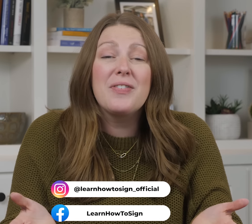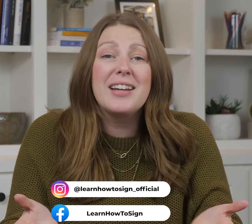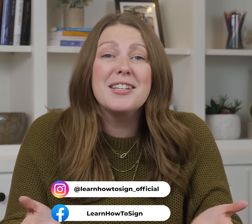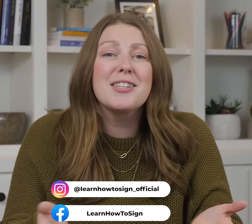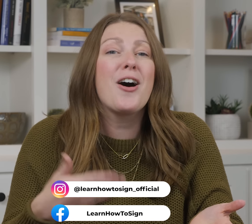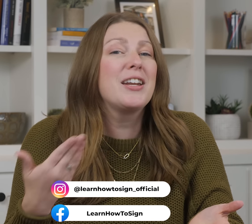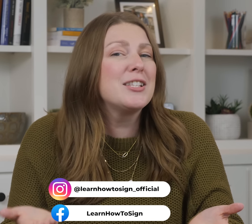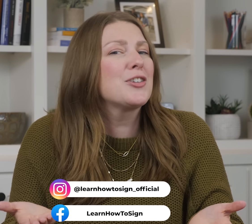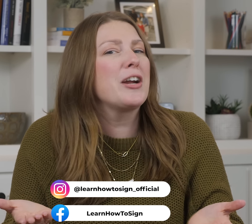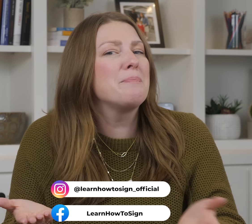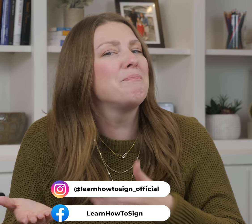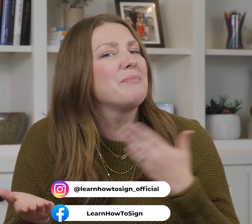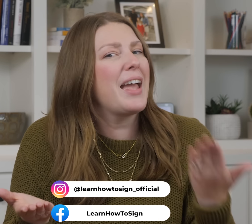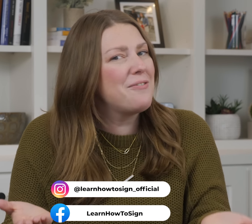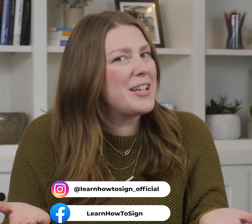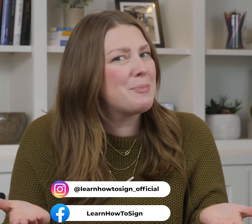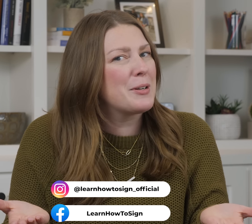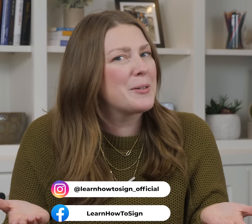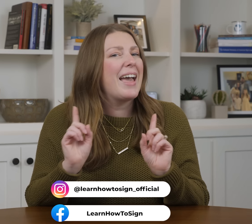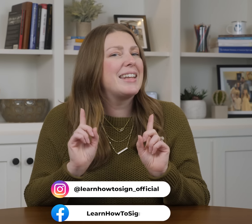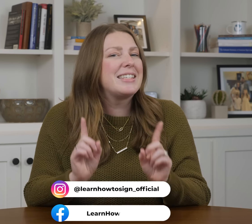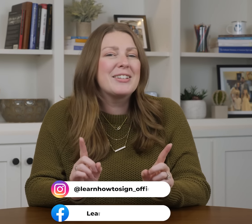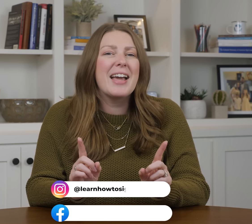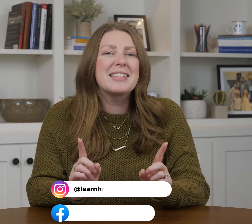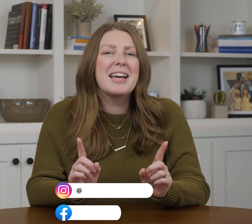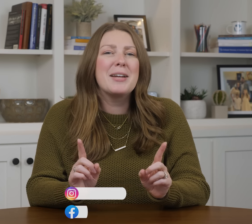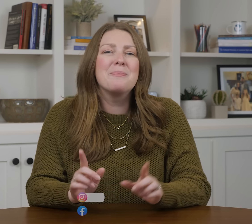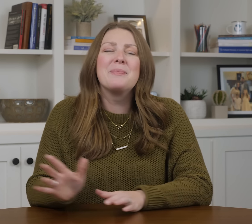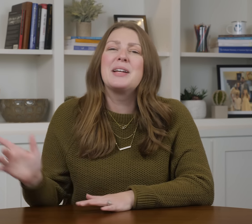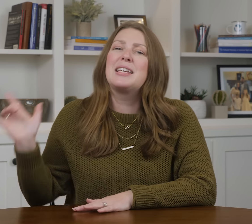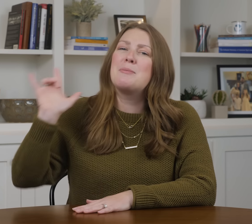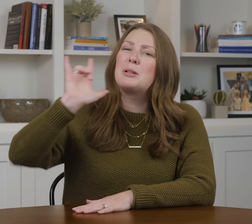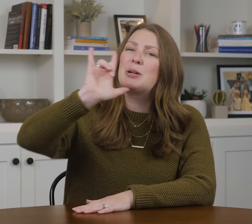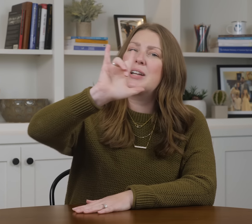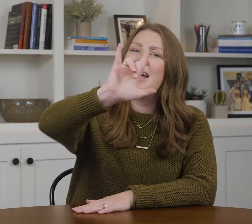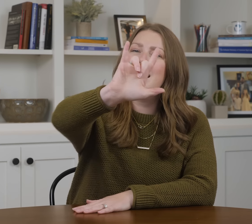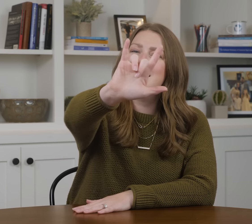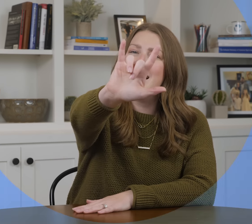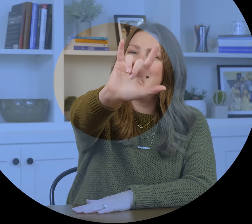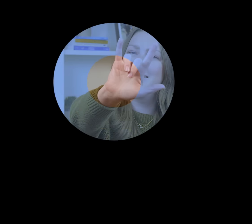find us on Instagram and Facebook. And until next time, keep learning how to sign.